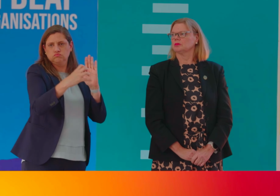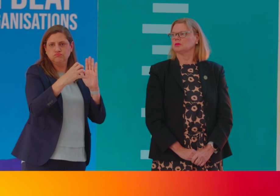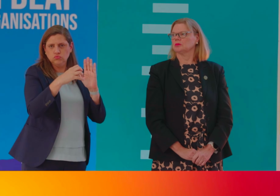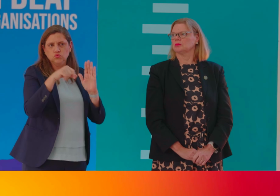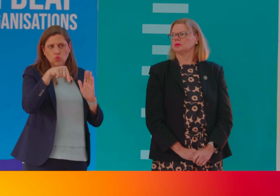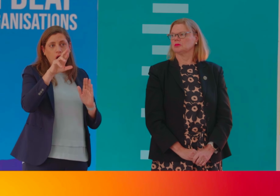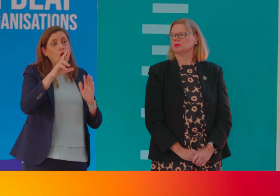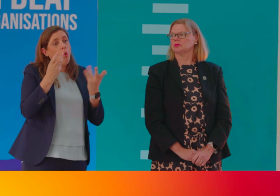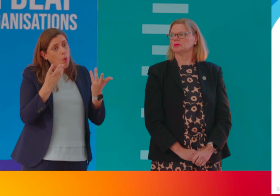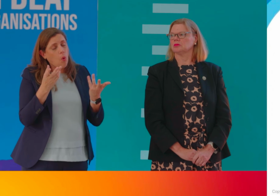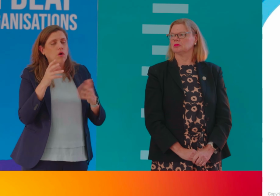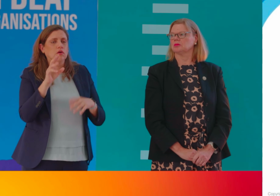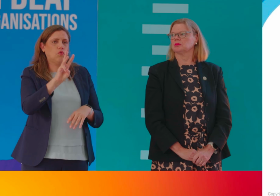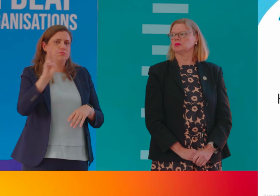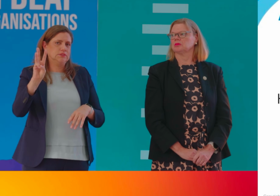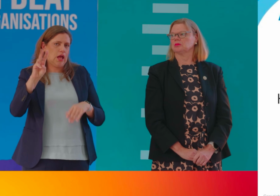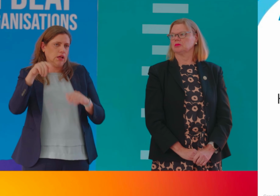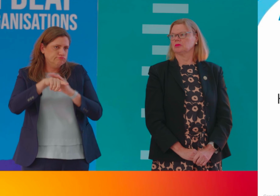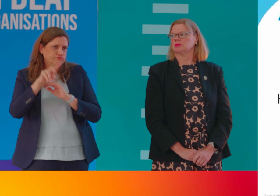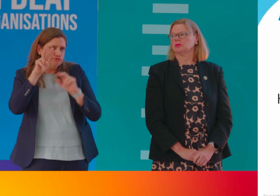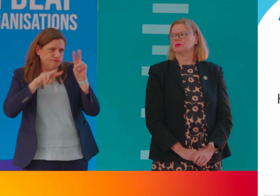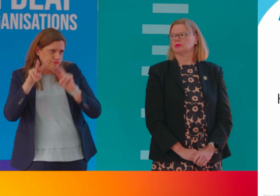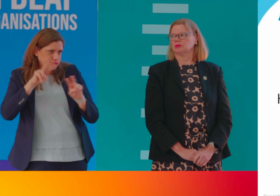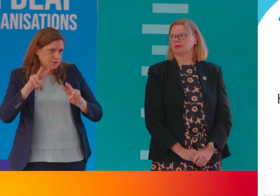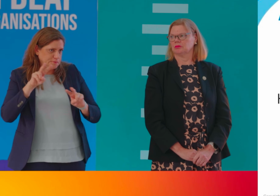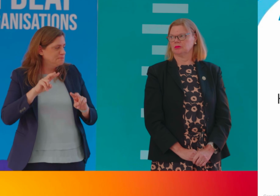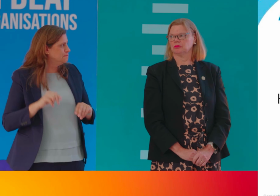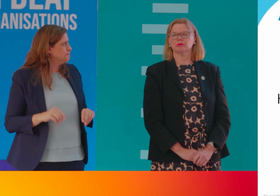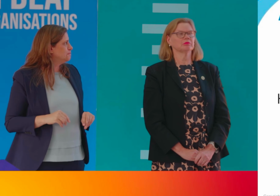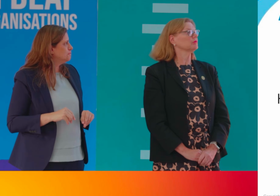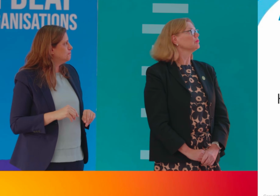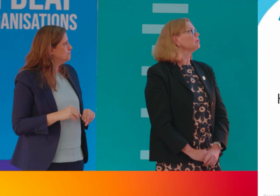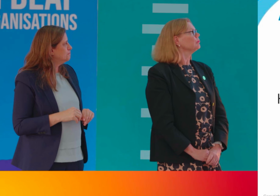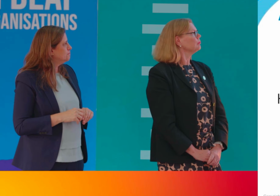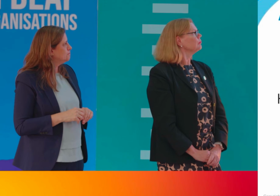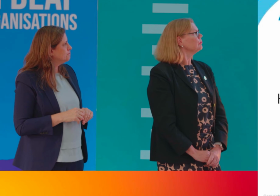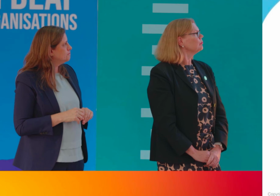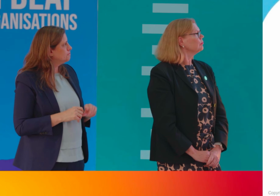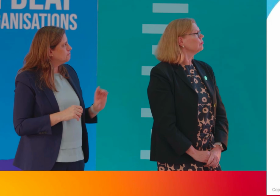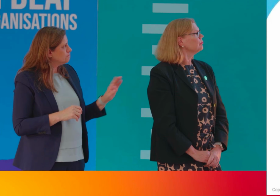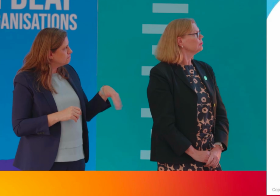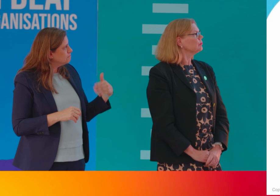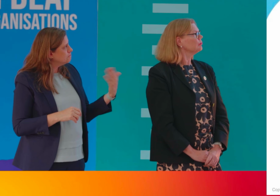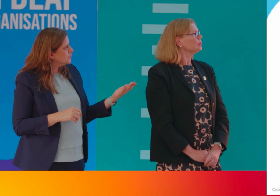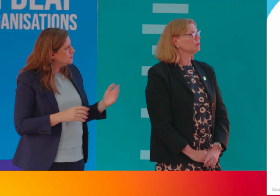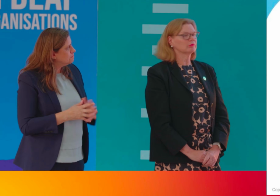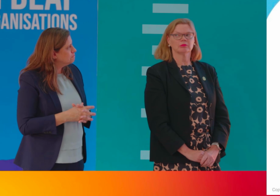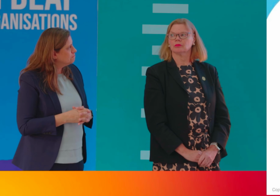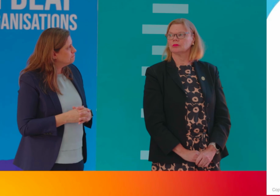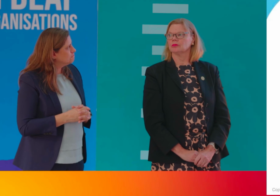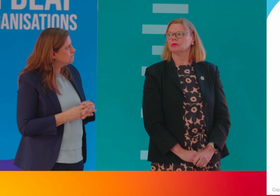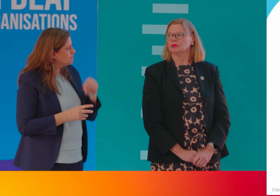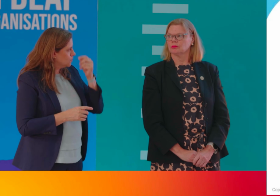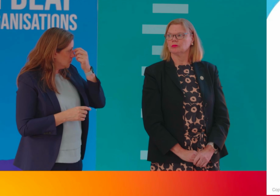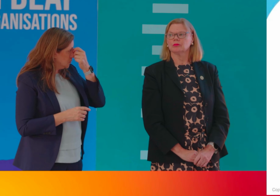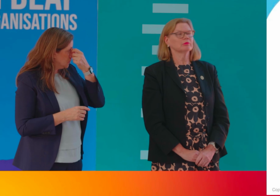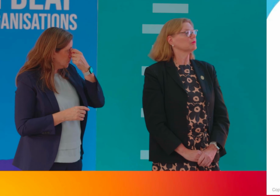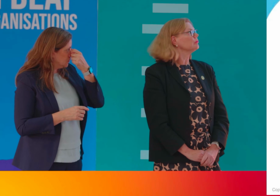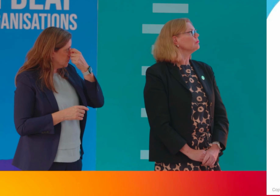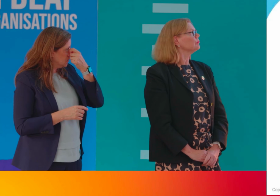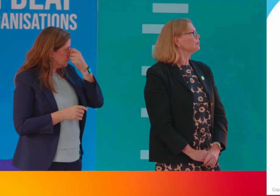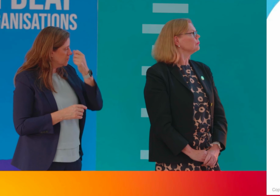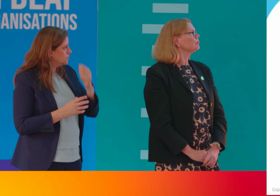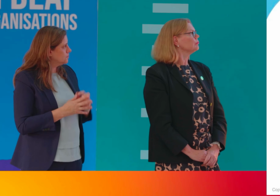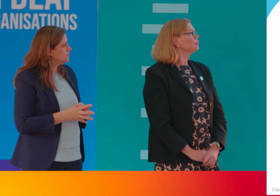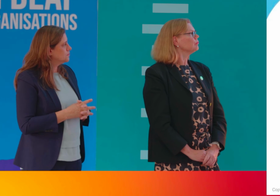If you wish to access the full report, you can scan the QR code or visit our website. Next slide, please.